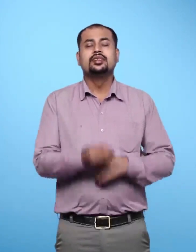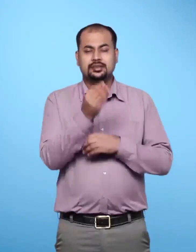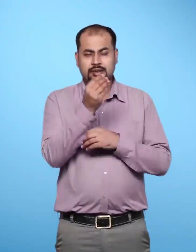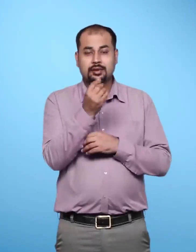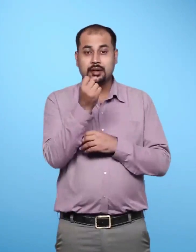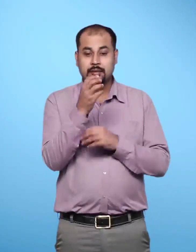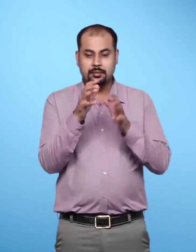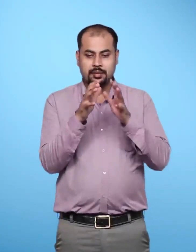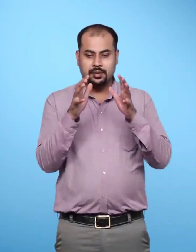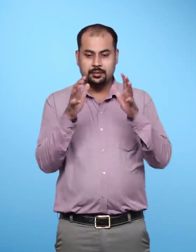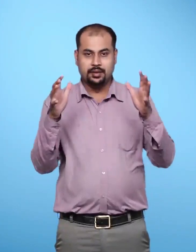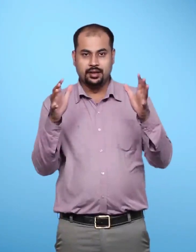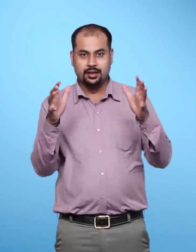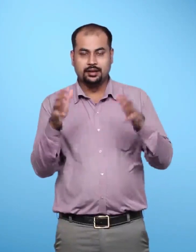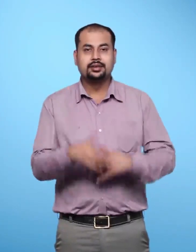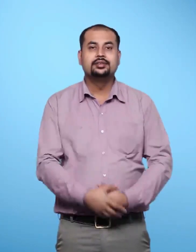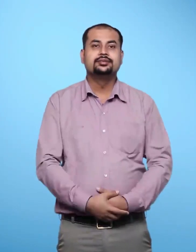Some big numbers.